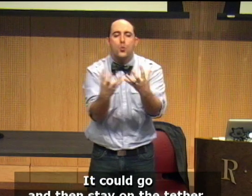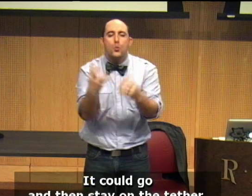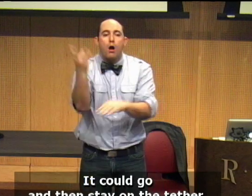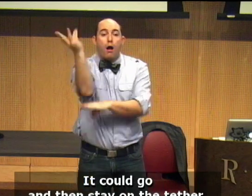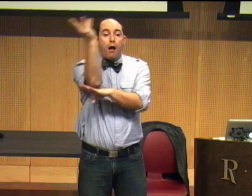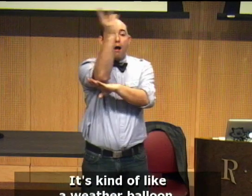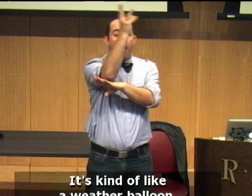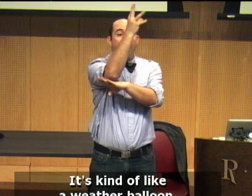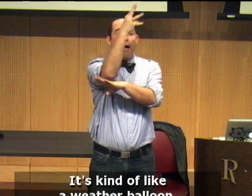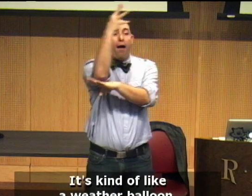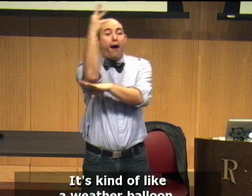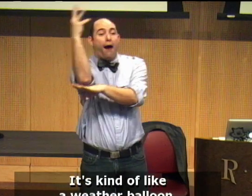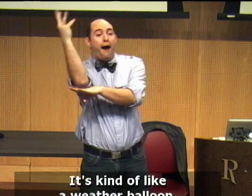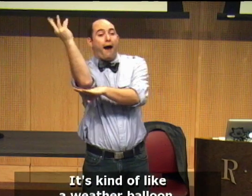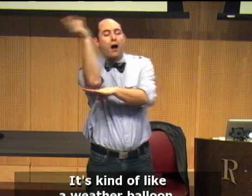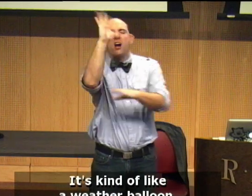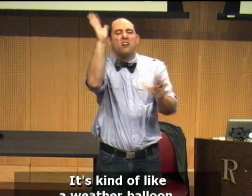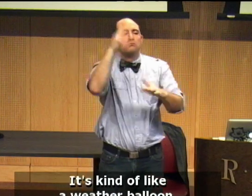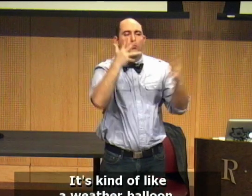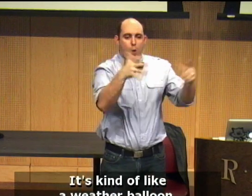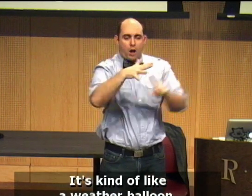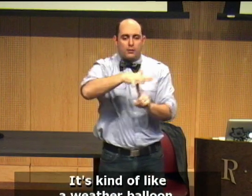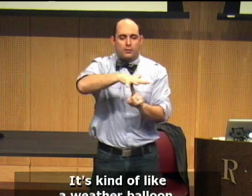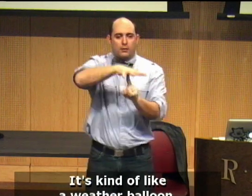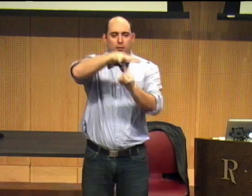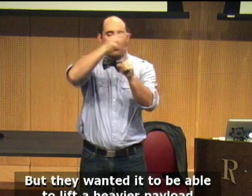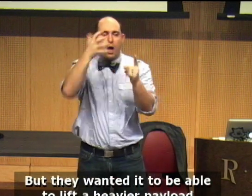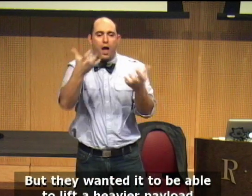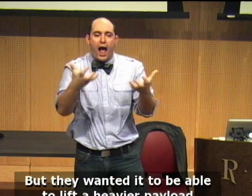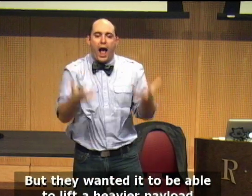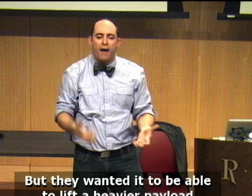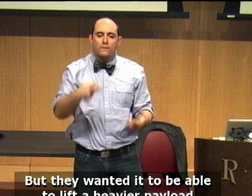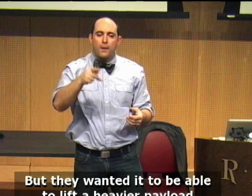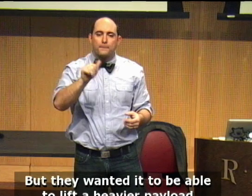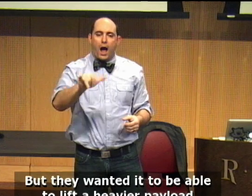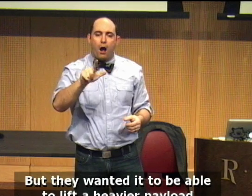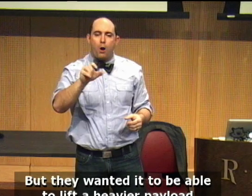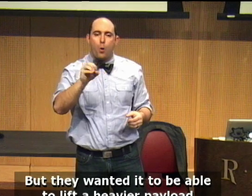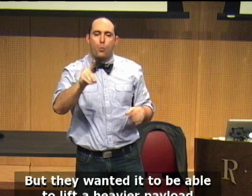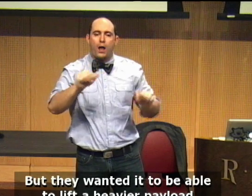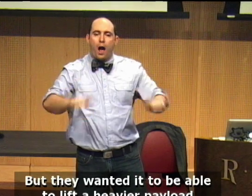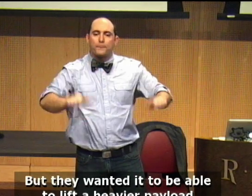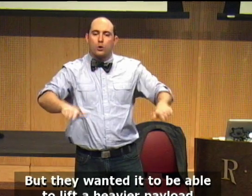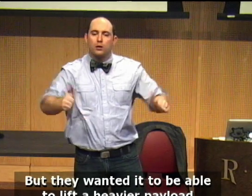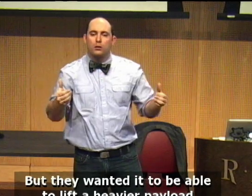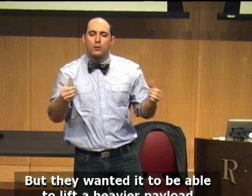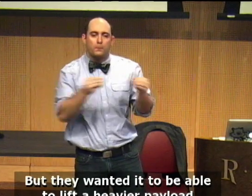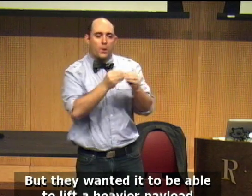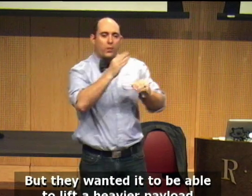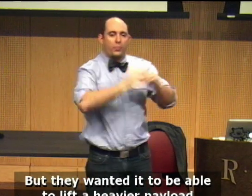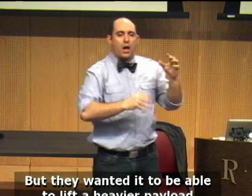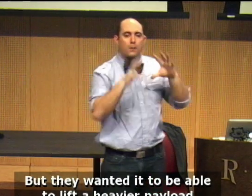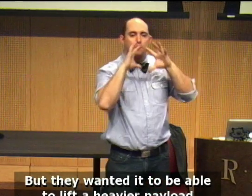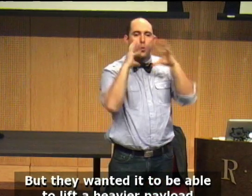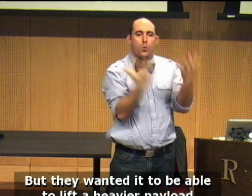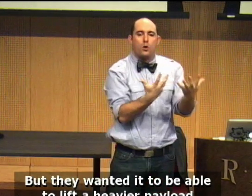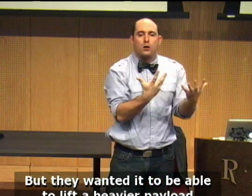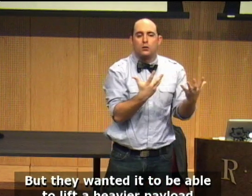the tether. It's kind of like a weather balloon, but they wanted it to be able to lift a